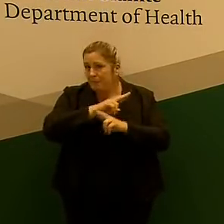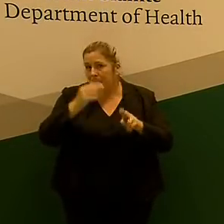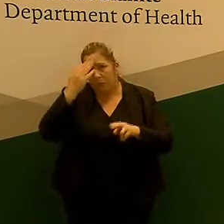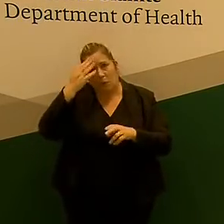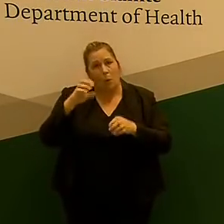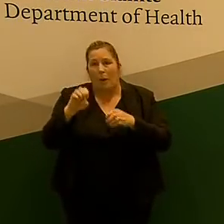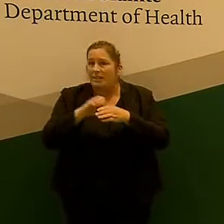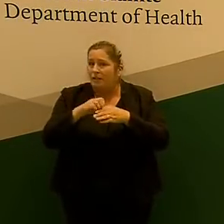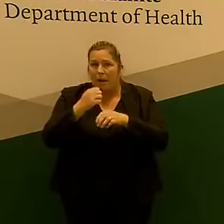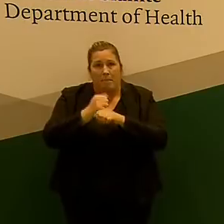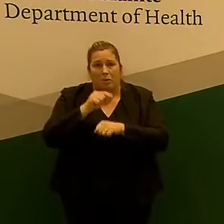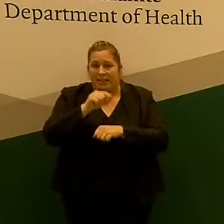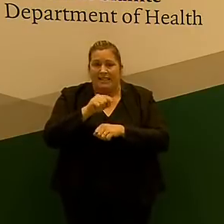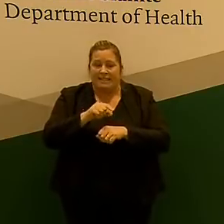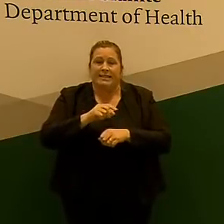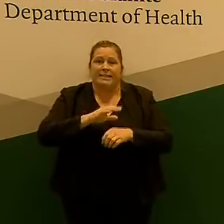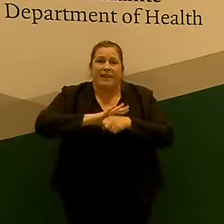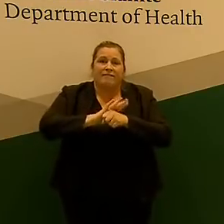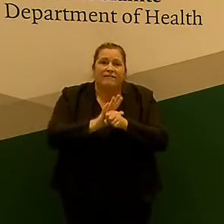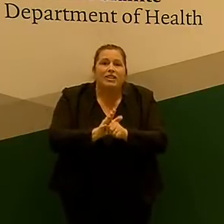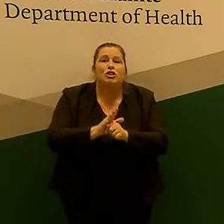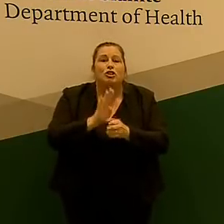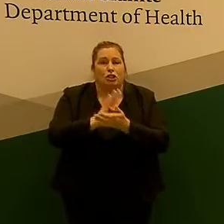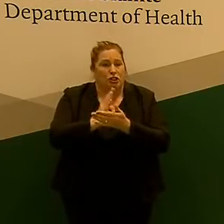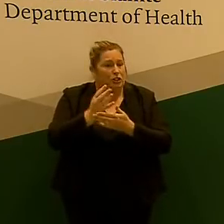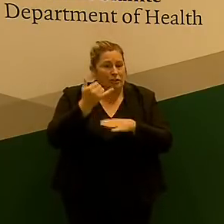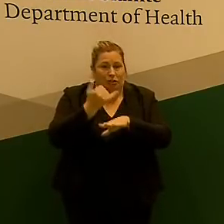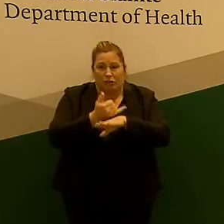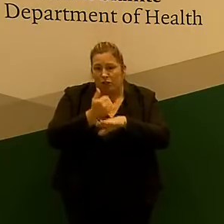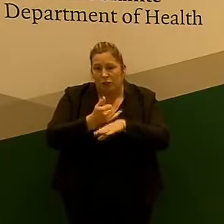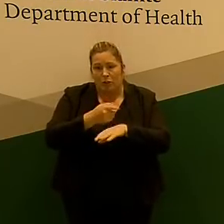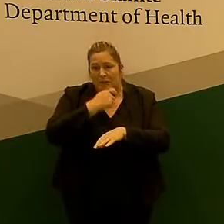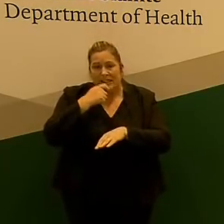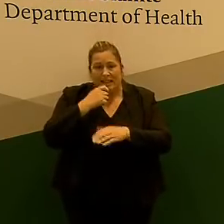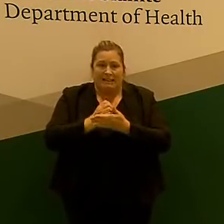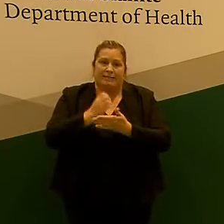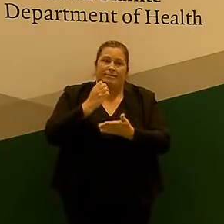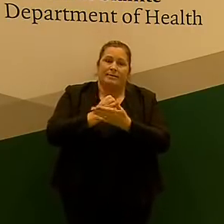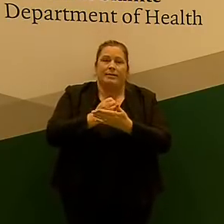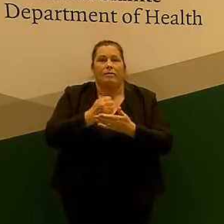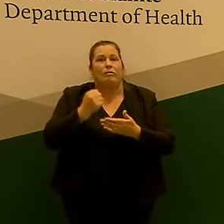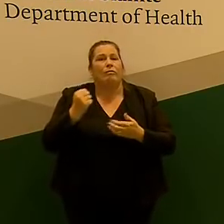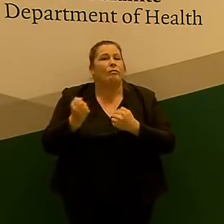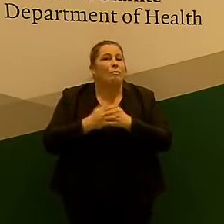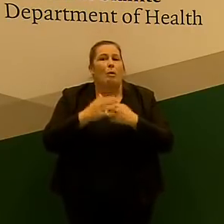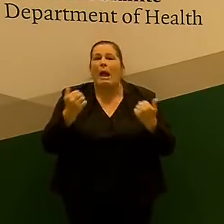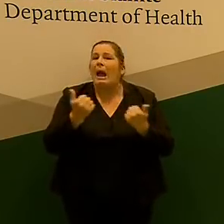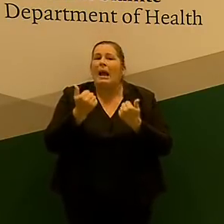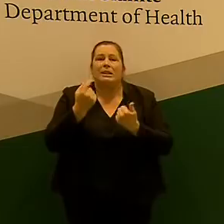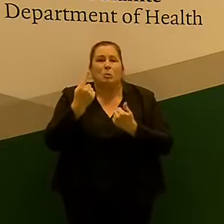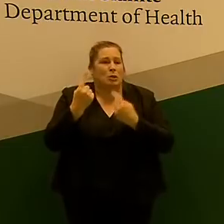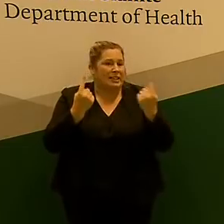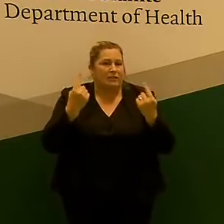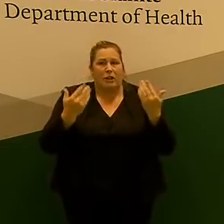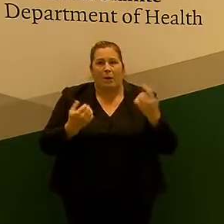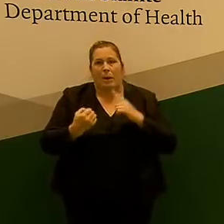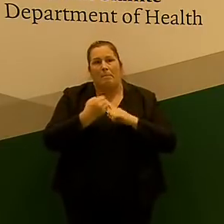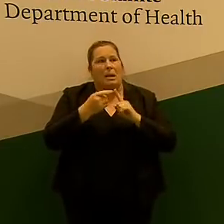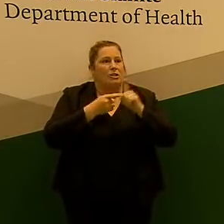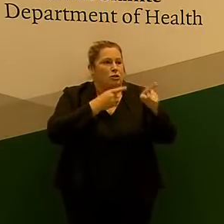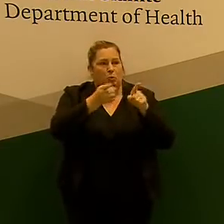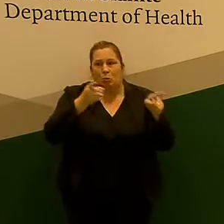disease at this point to say with any certainty for any one individual what that outcome will be. And that's